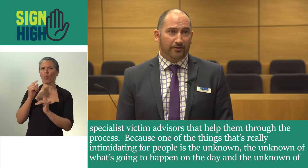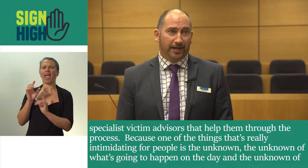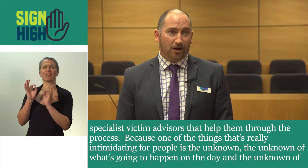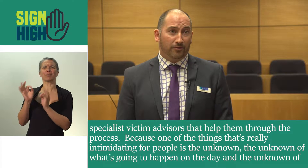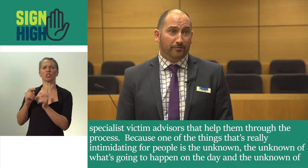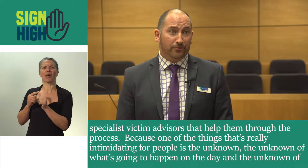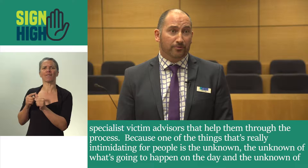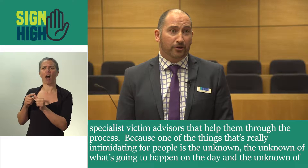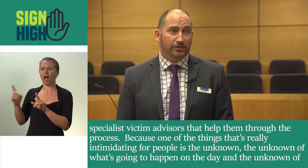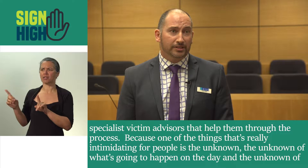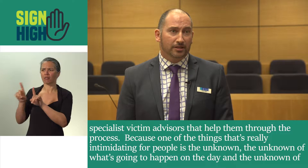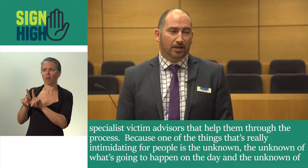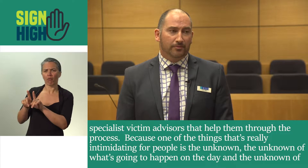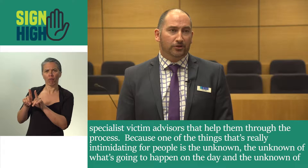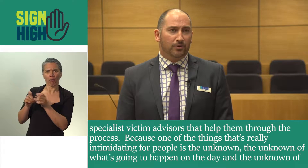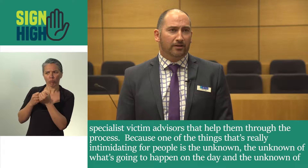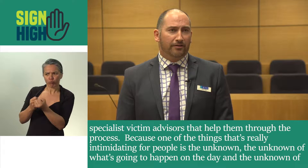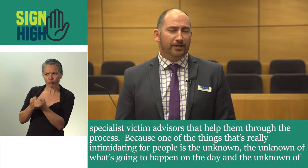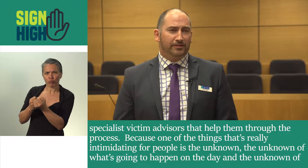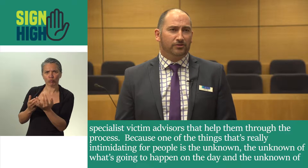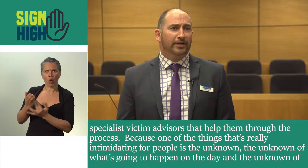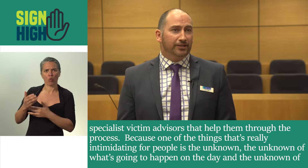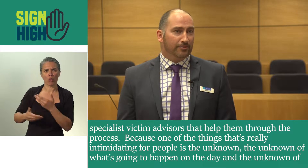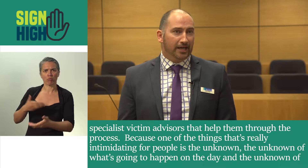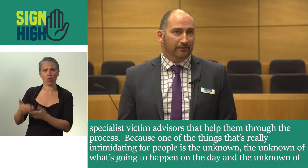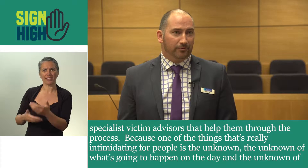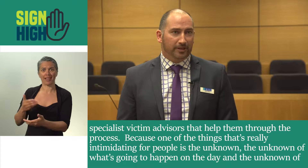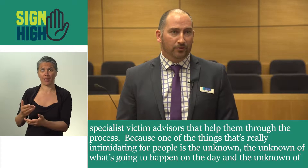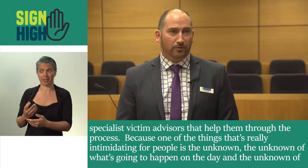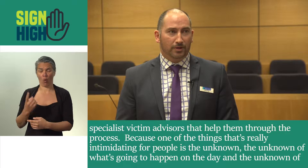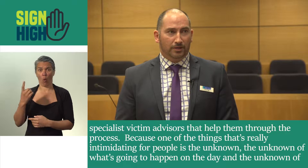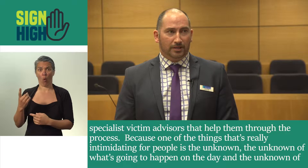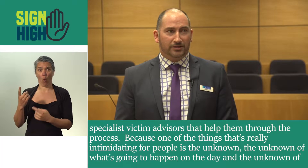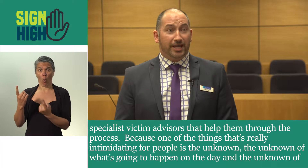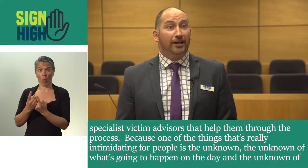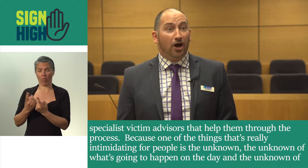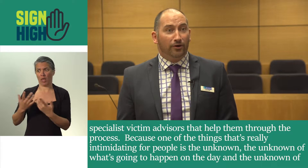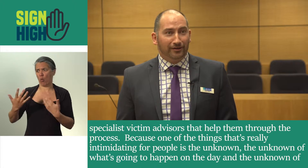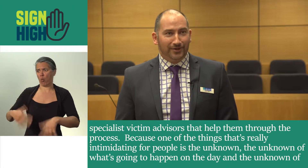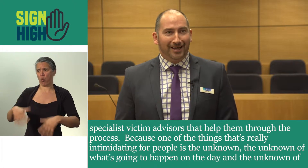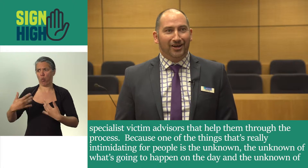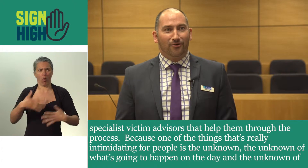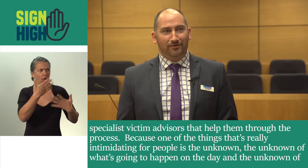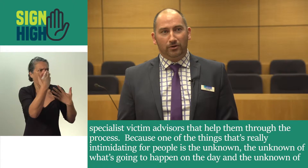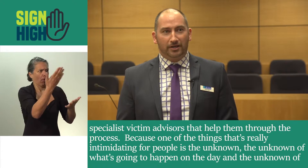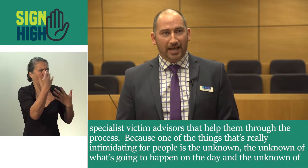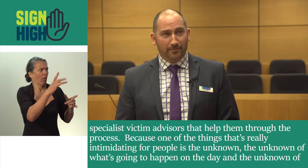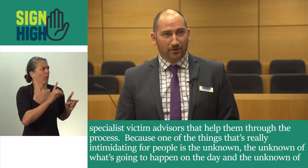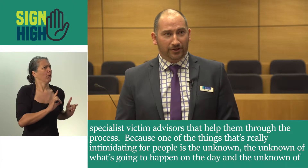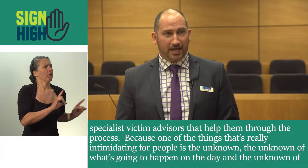that help them through the process, because one of the things that's really intimidating for people is the unknown of what's going to happen on the day,